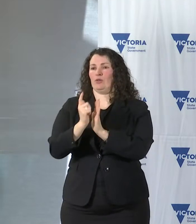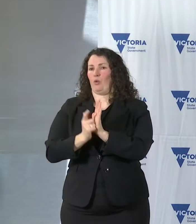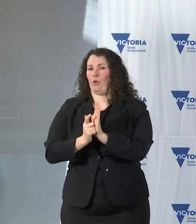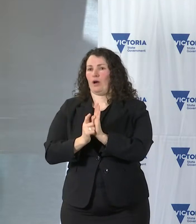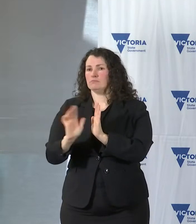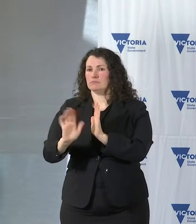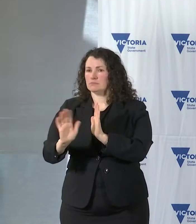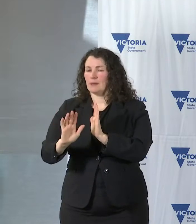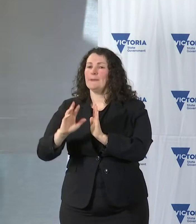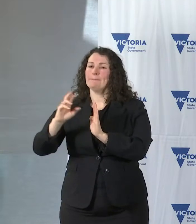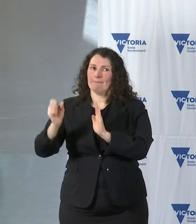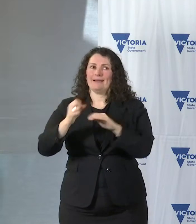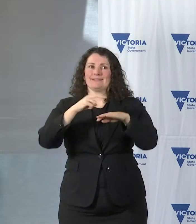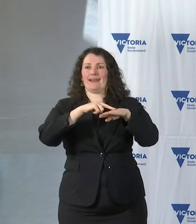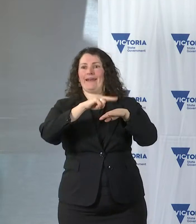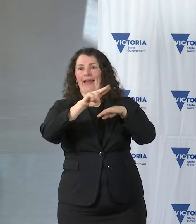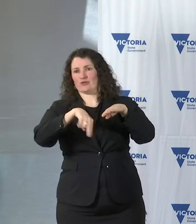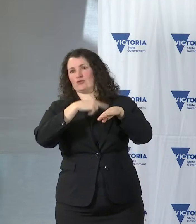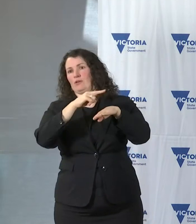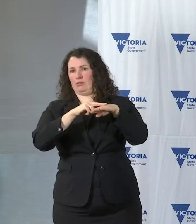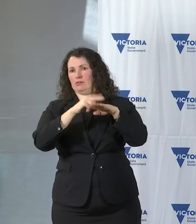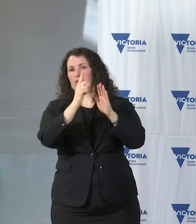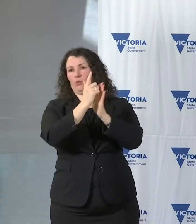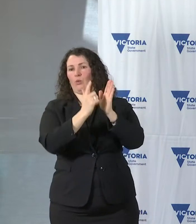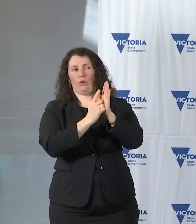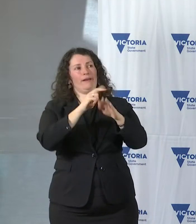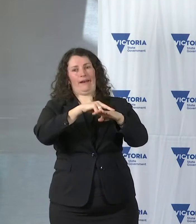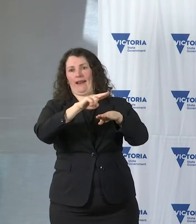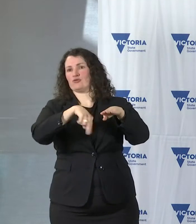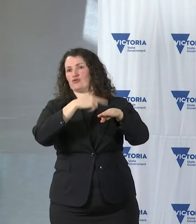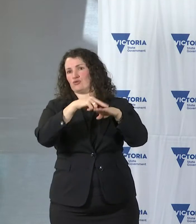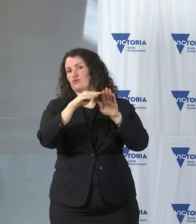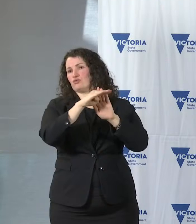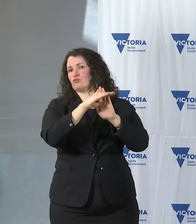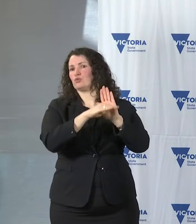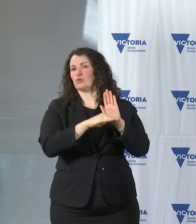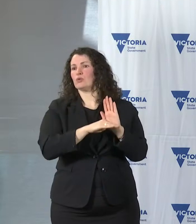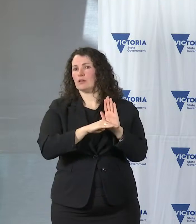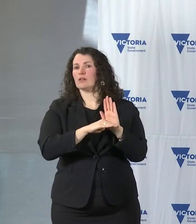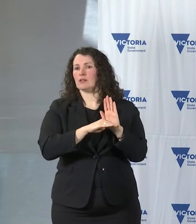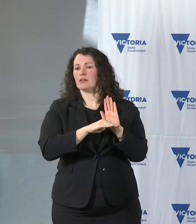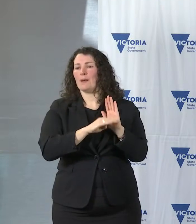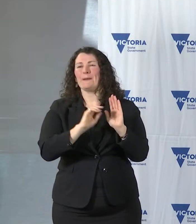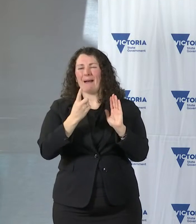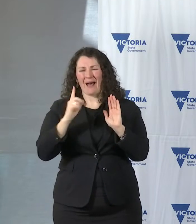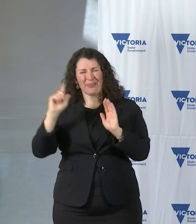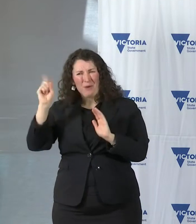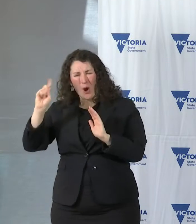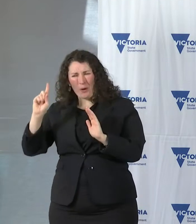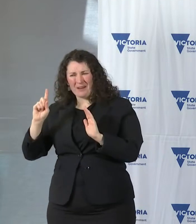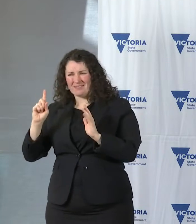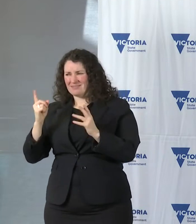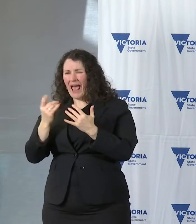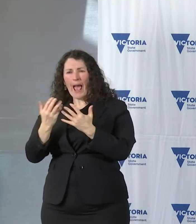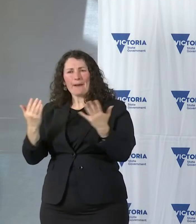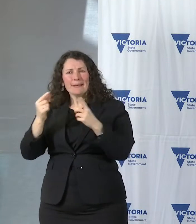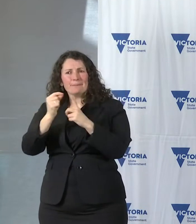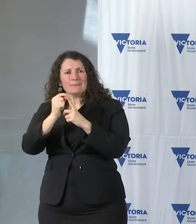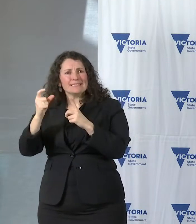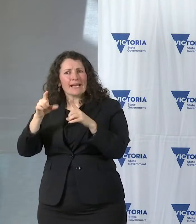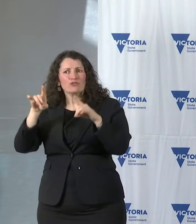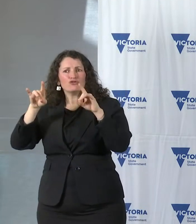got pretty high levels of vaccination. And at the moment, I think we're bumping around 13